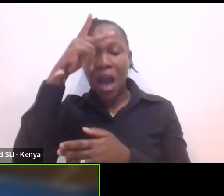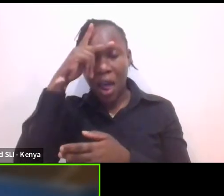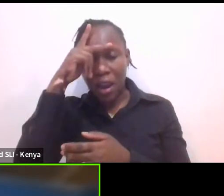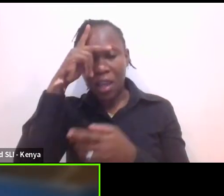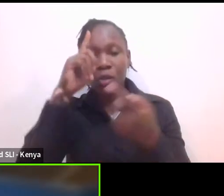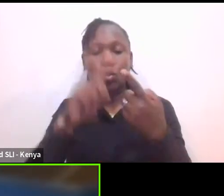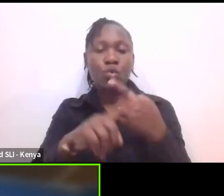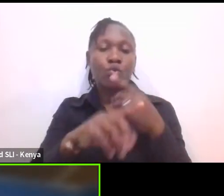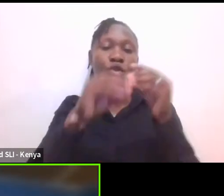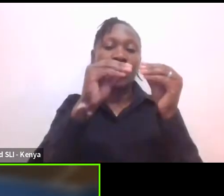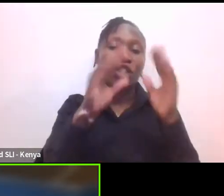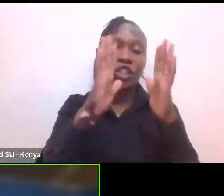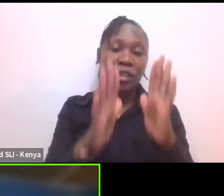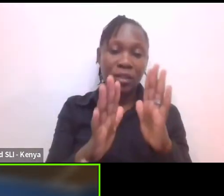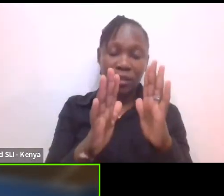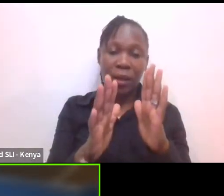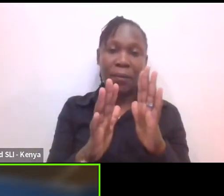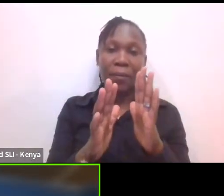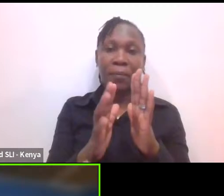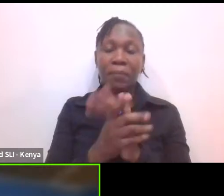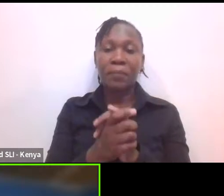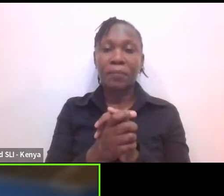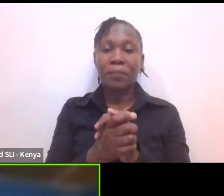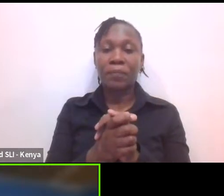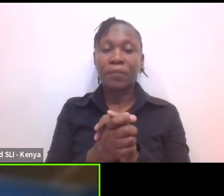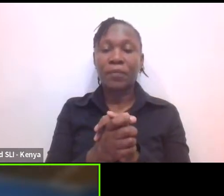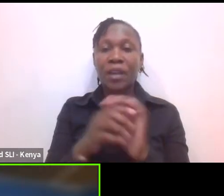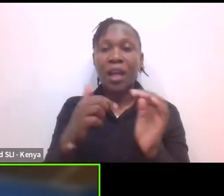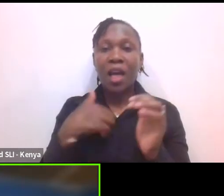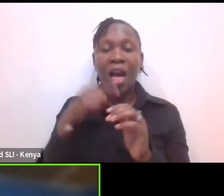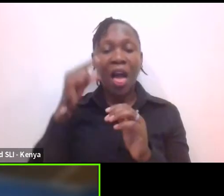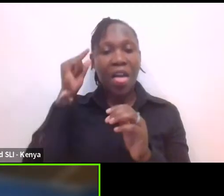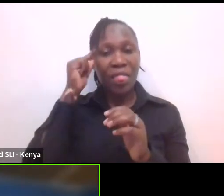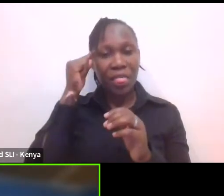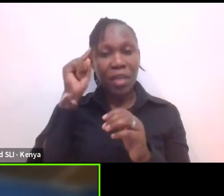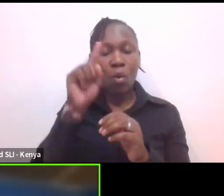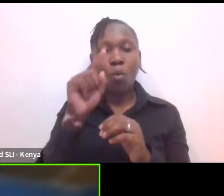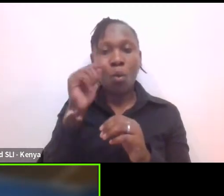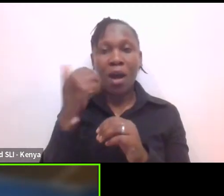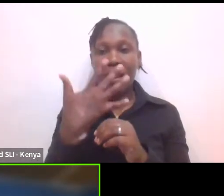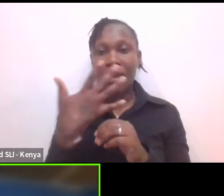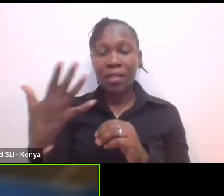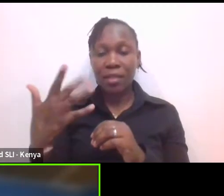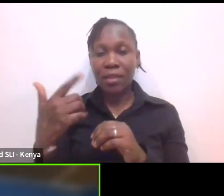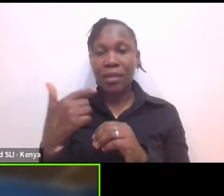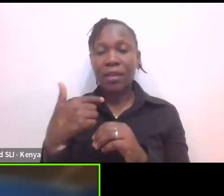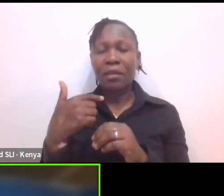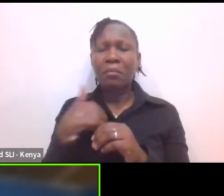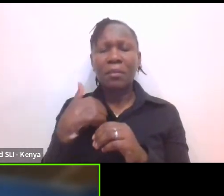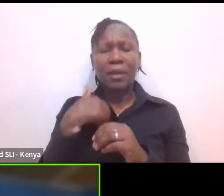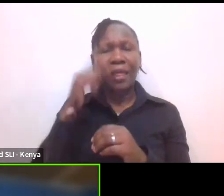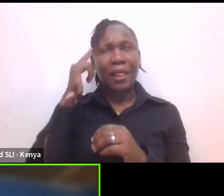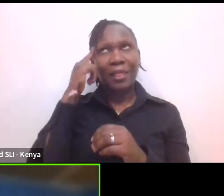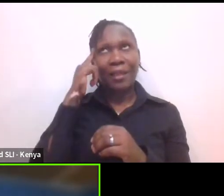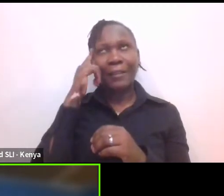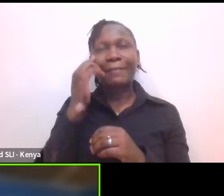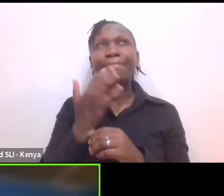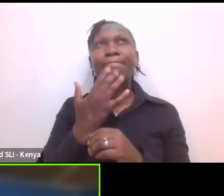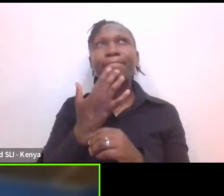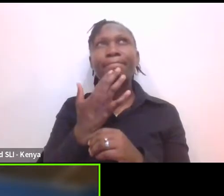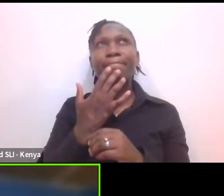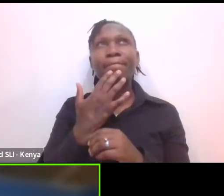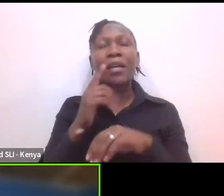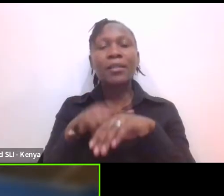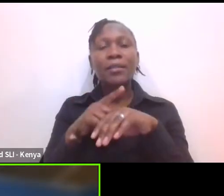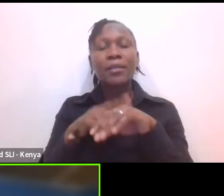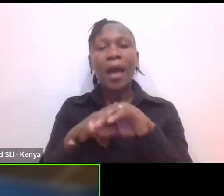that agency for yourself? And so I think one of the things that I was thinking of when Bridgetta first